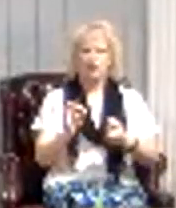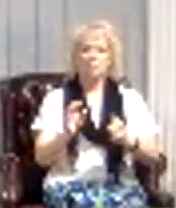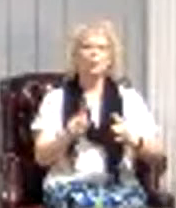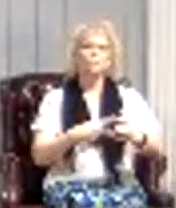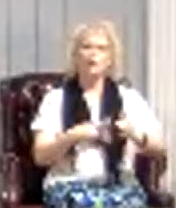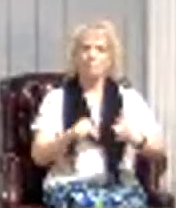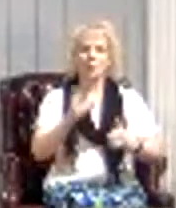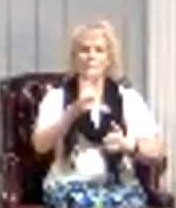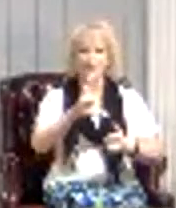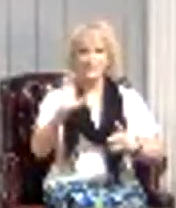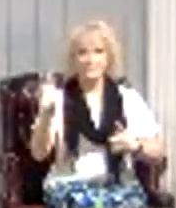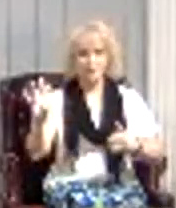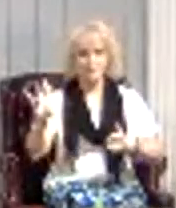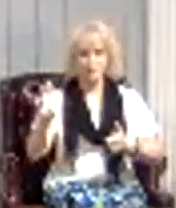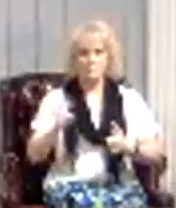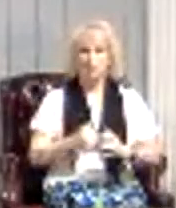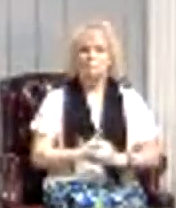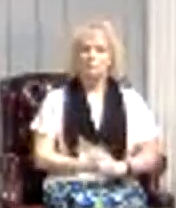57.